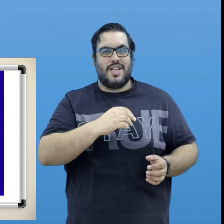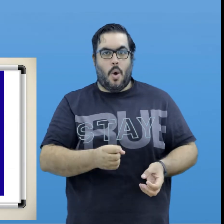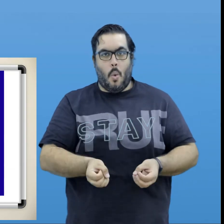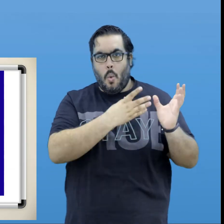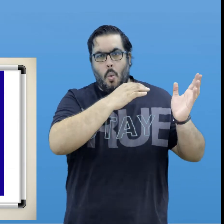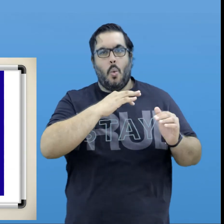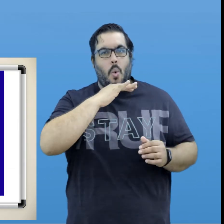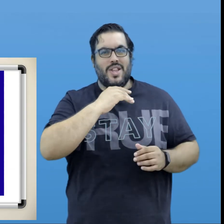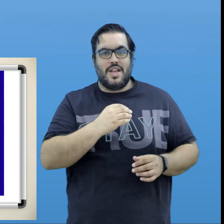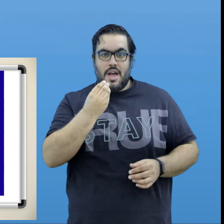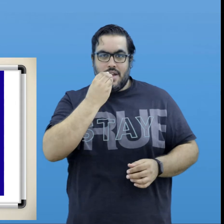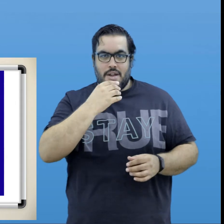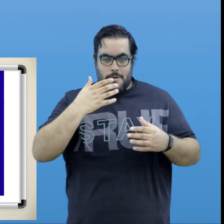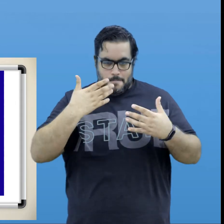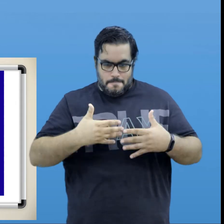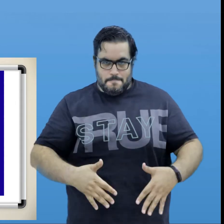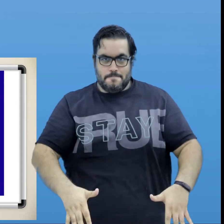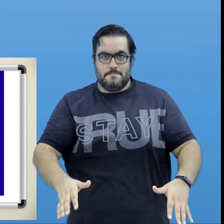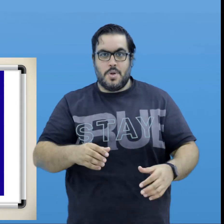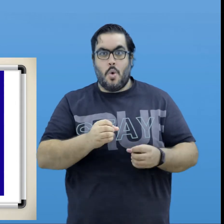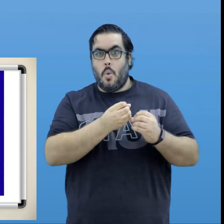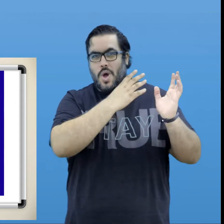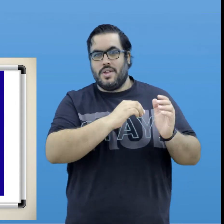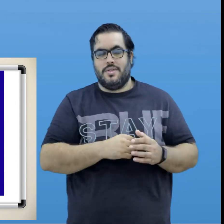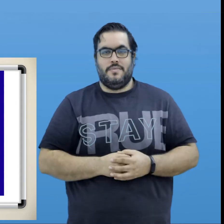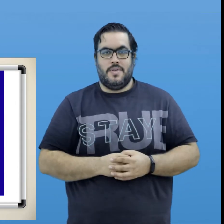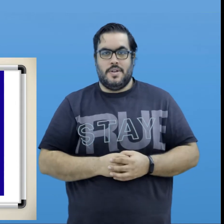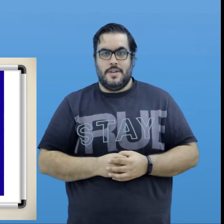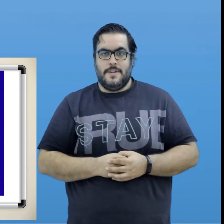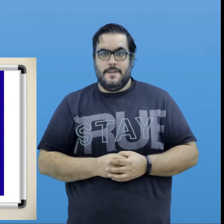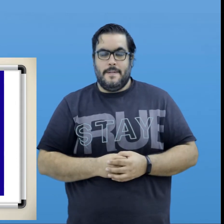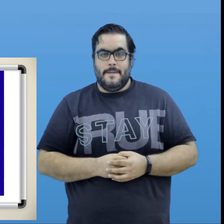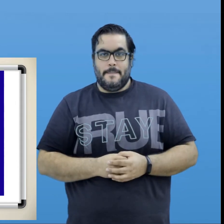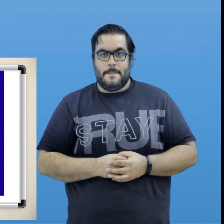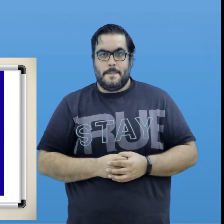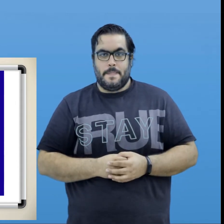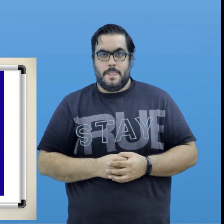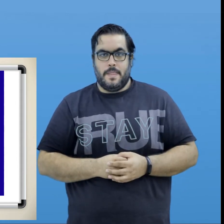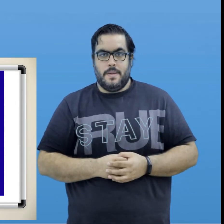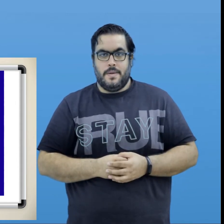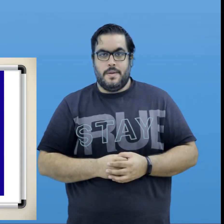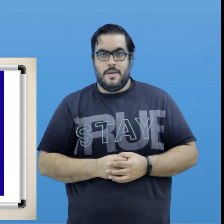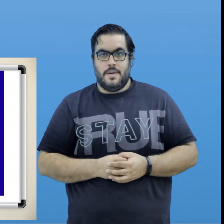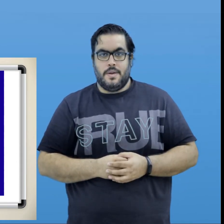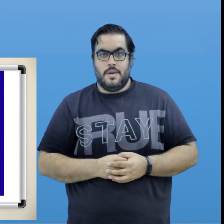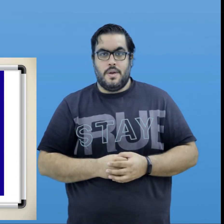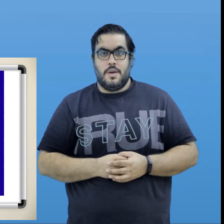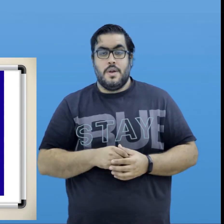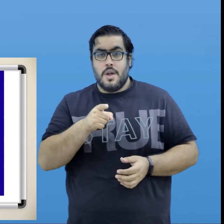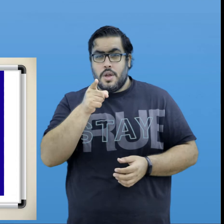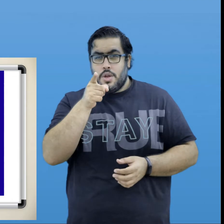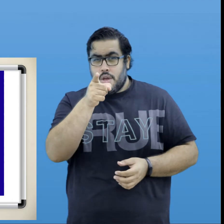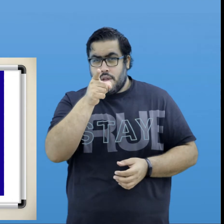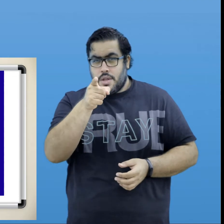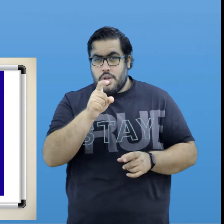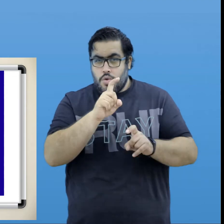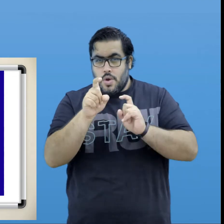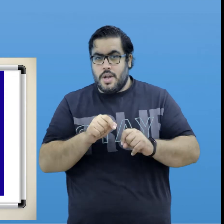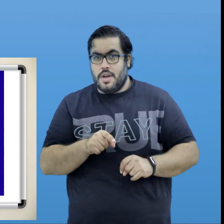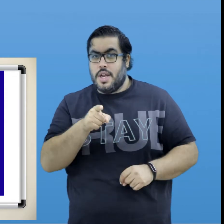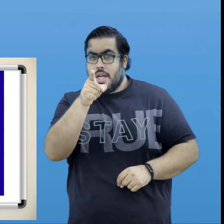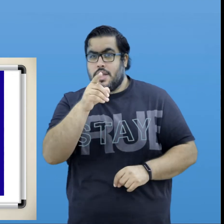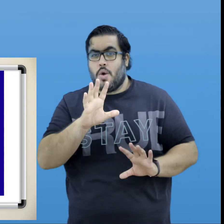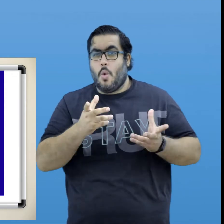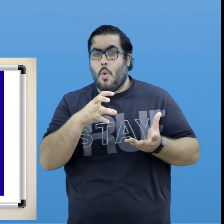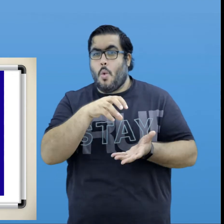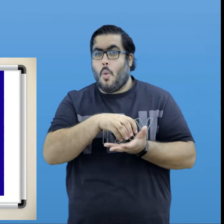Now, when you think about eating, how long does it take you? Where do you want to eat usually?